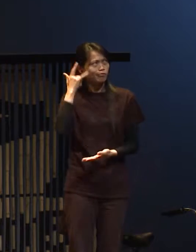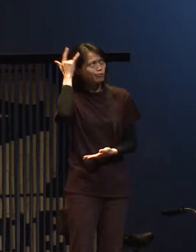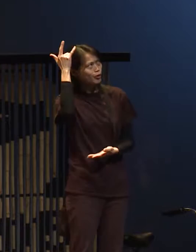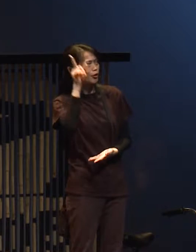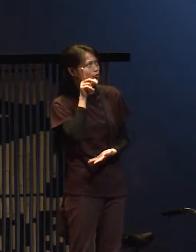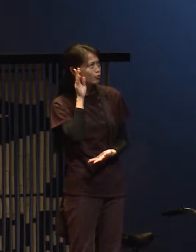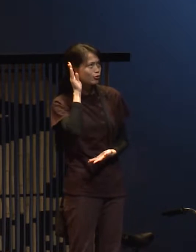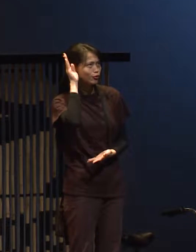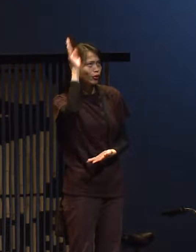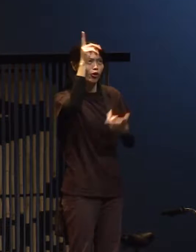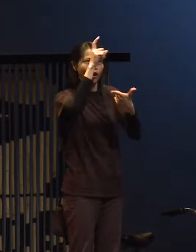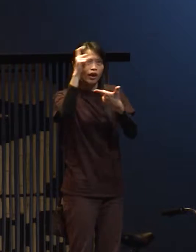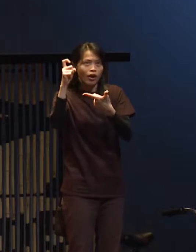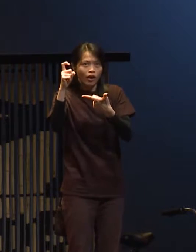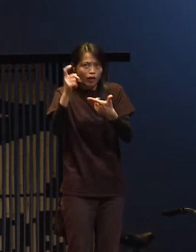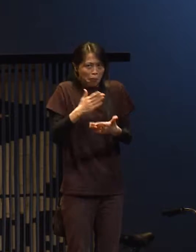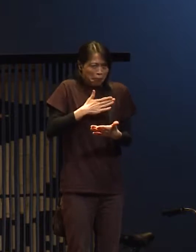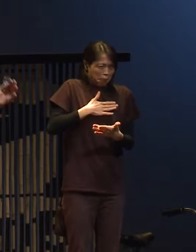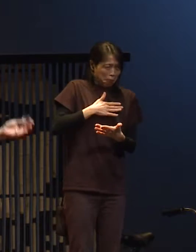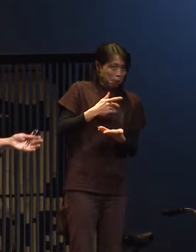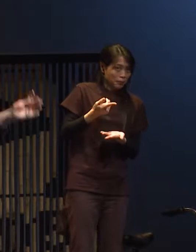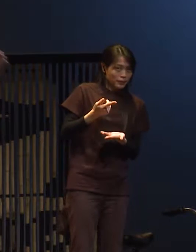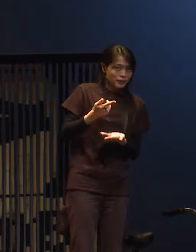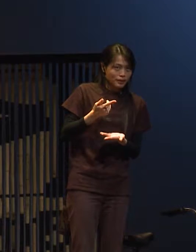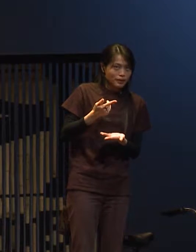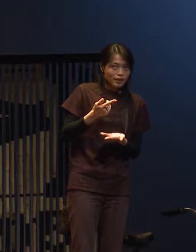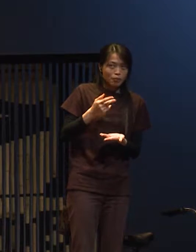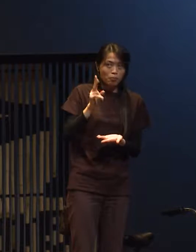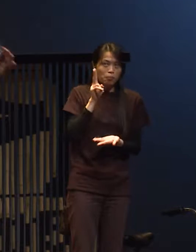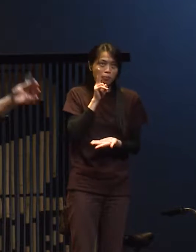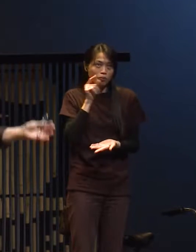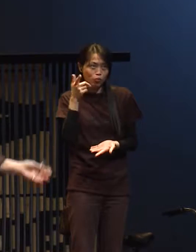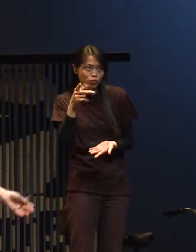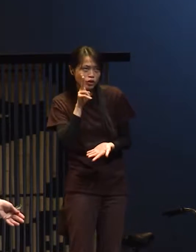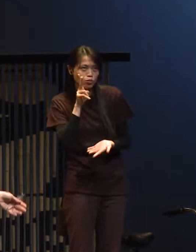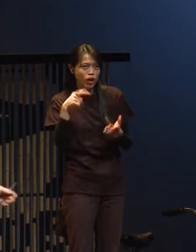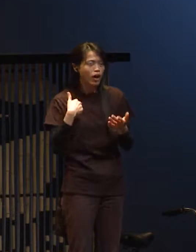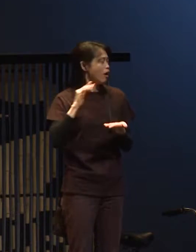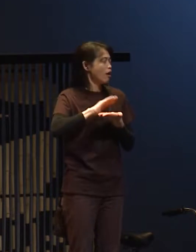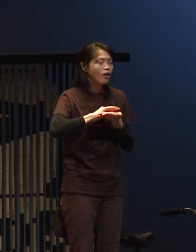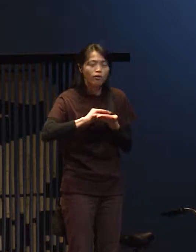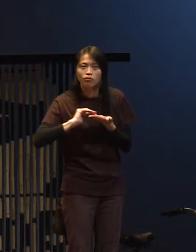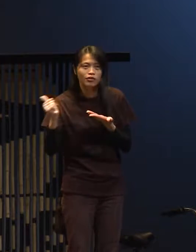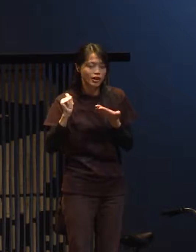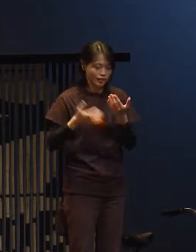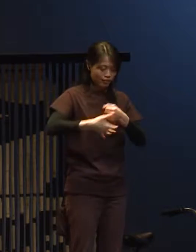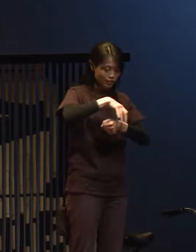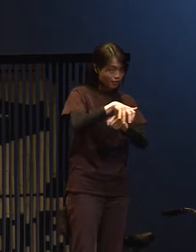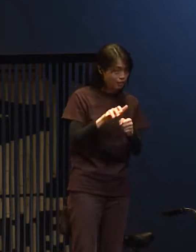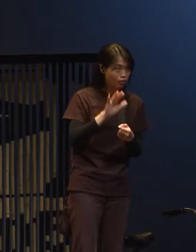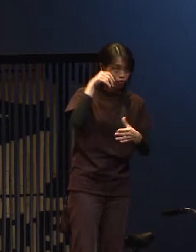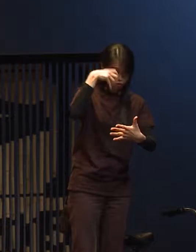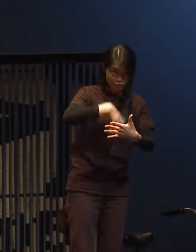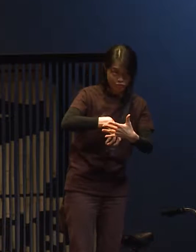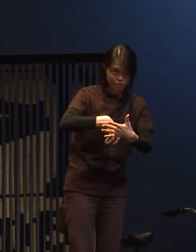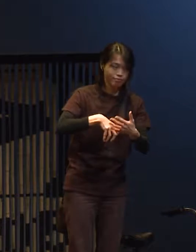terrifying picture. I can imagine this beautiful planet, this ball that we live on. I can imagine this planet